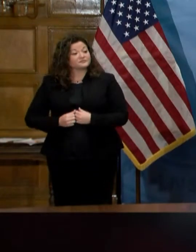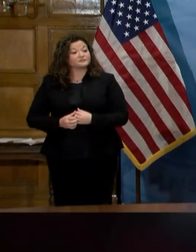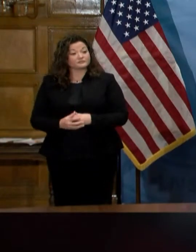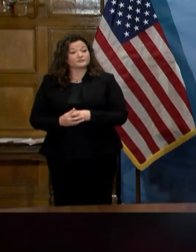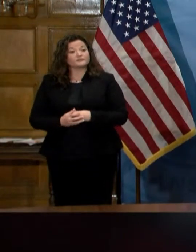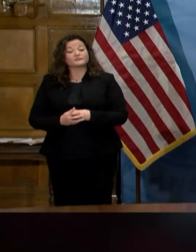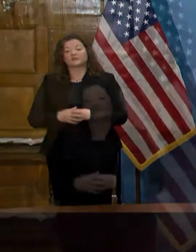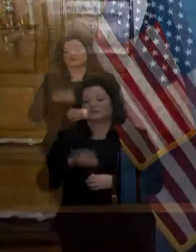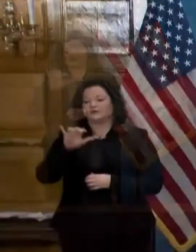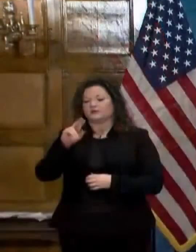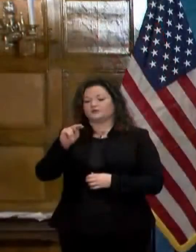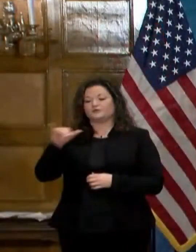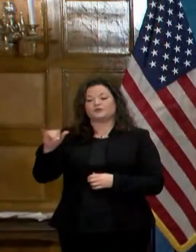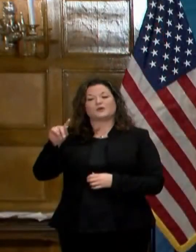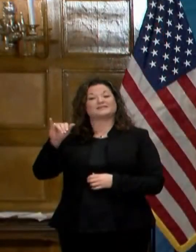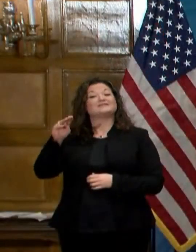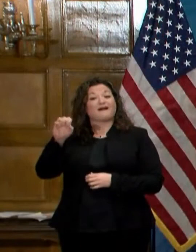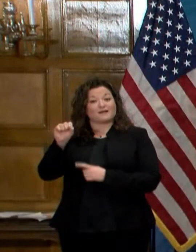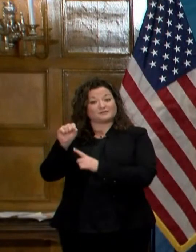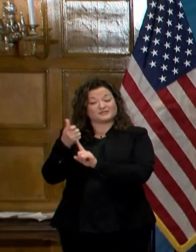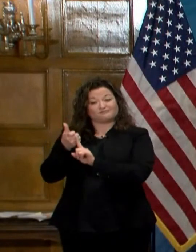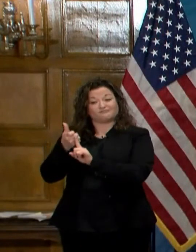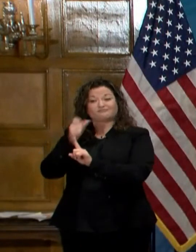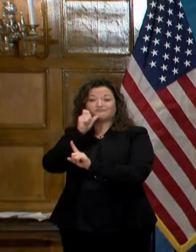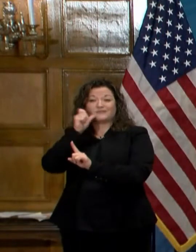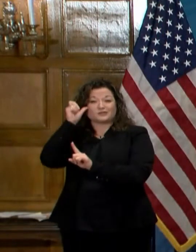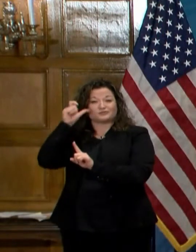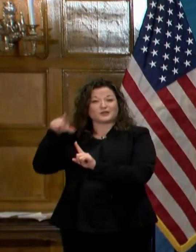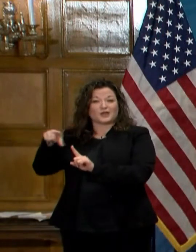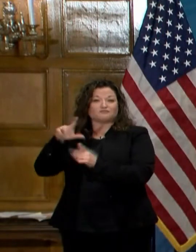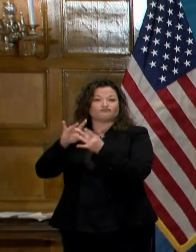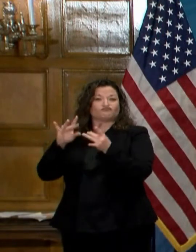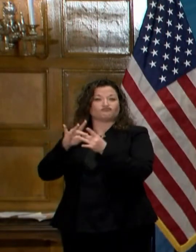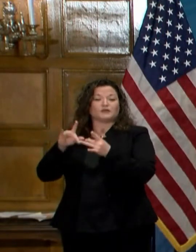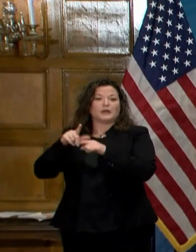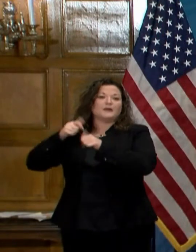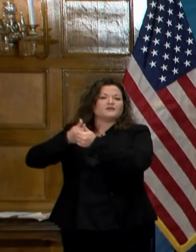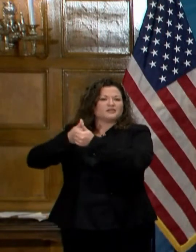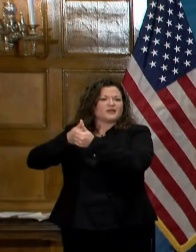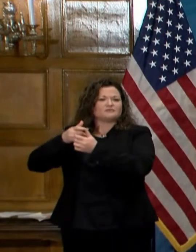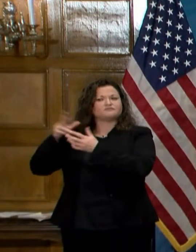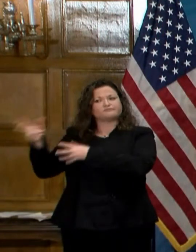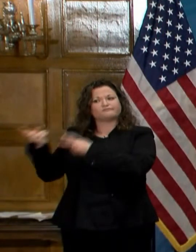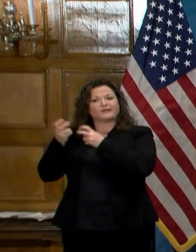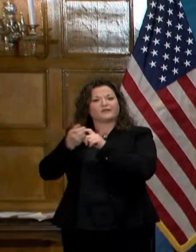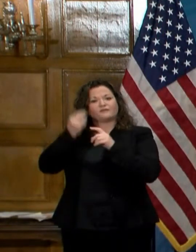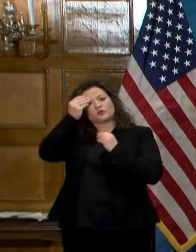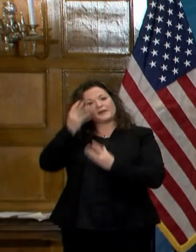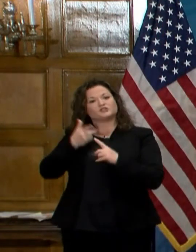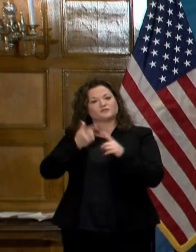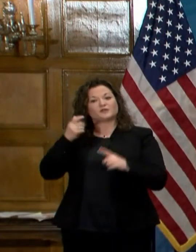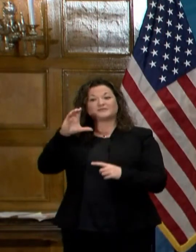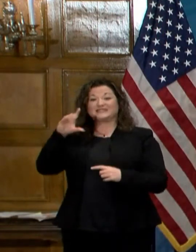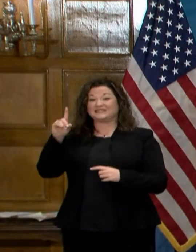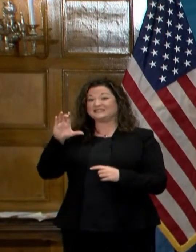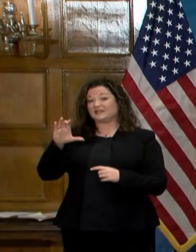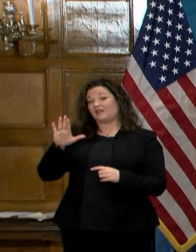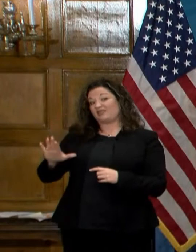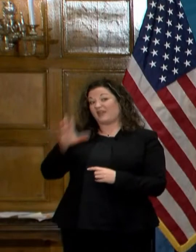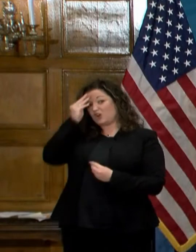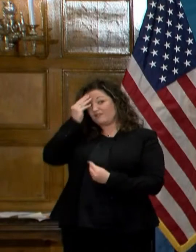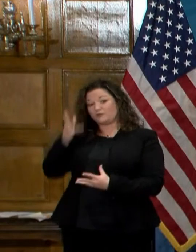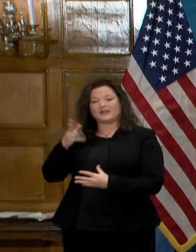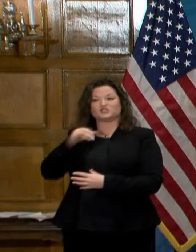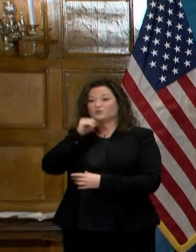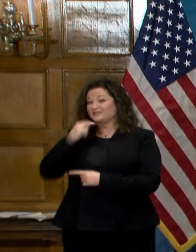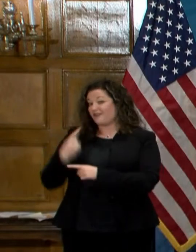The New York Times gave a report yesterday based upon some CDC information that was inaccurate. And